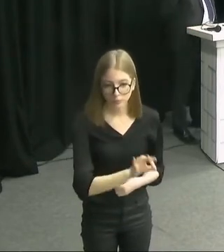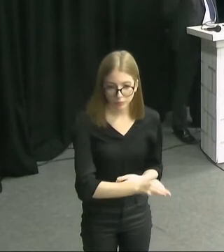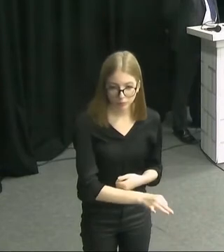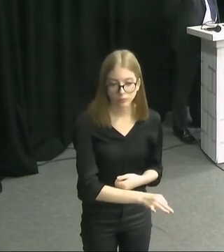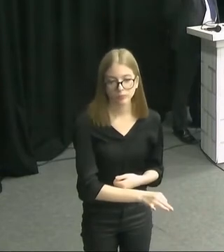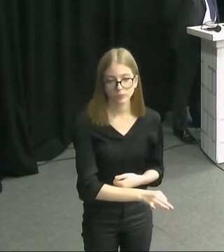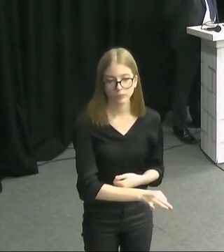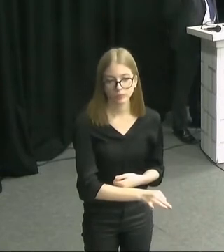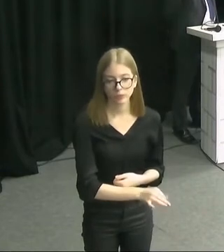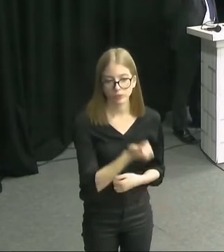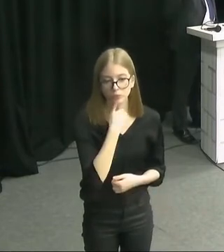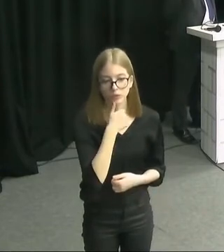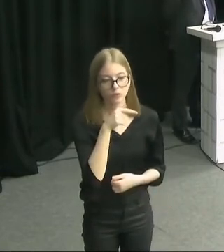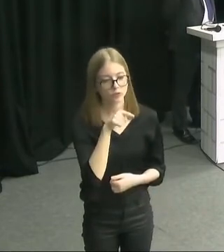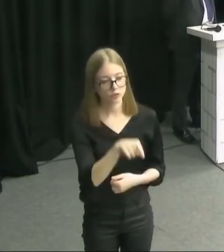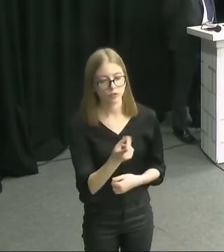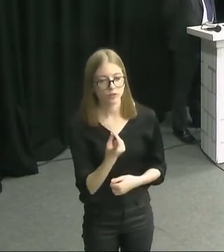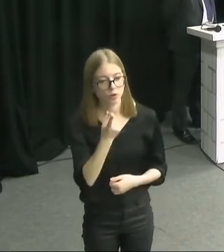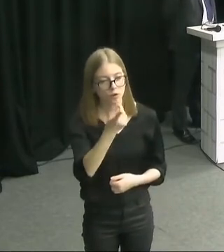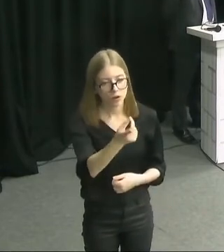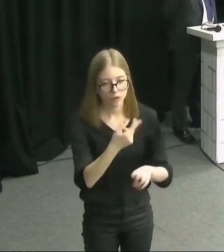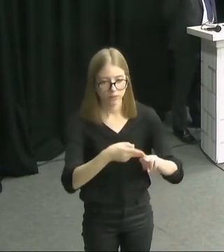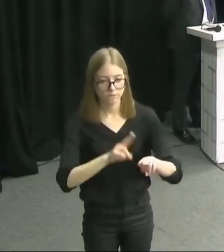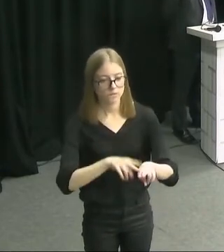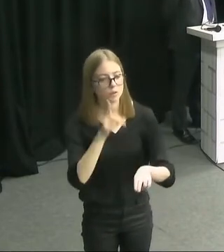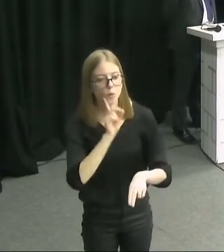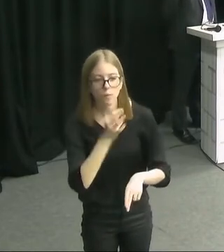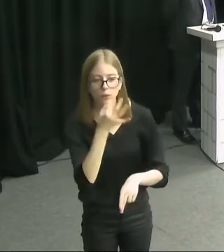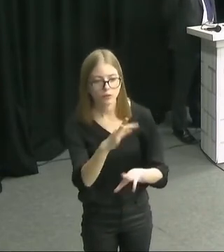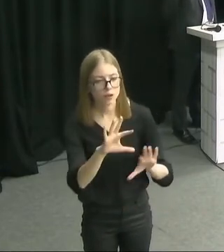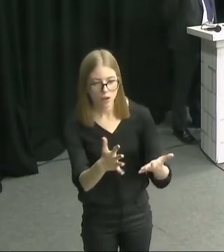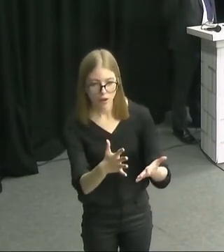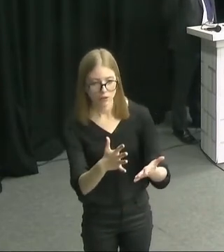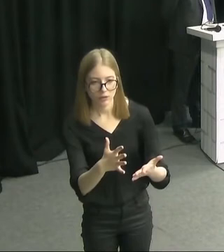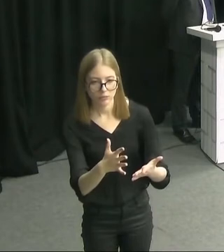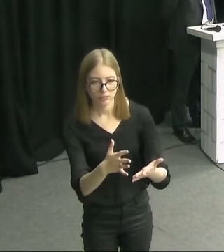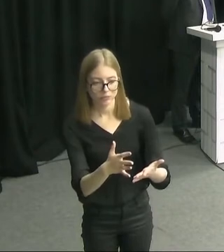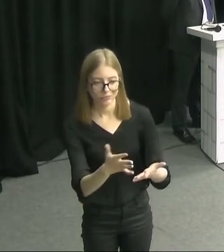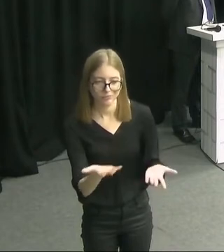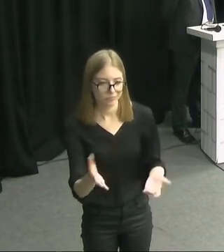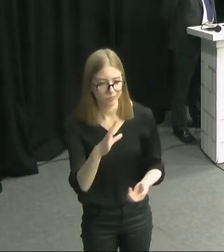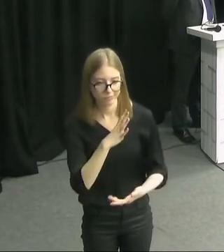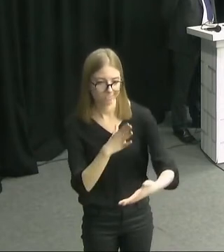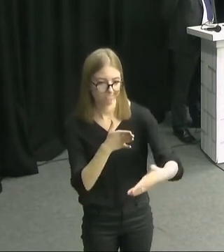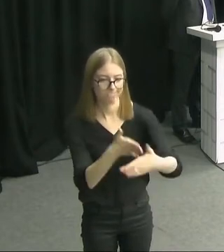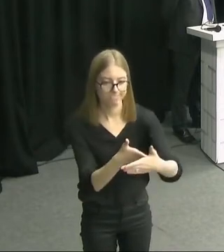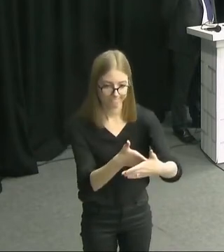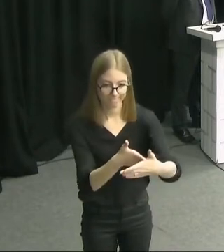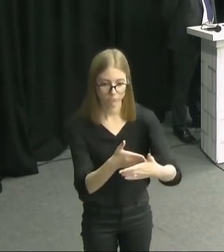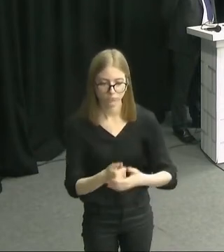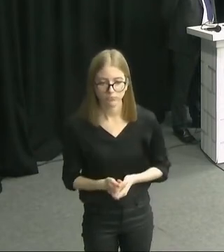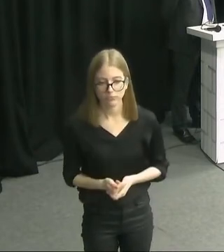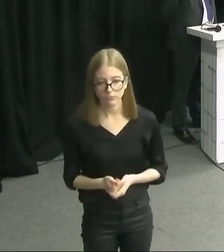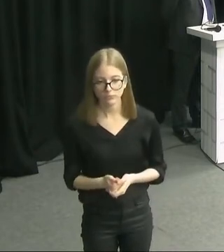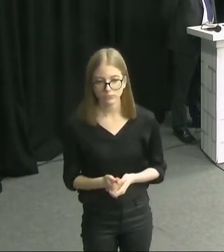and the student, and sometimes what the lecturer tries to say is not very clear to the student. As a result, our words